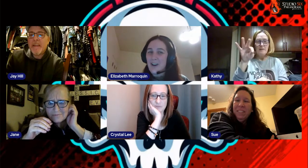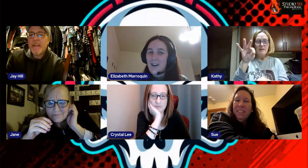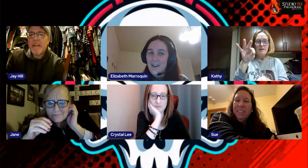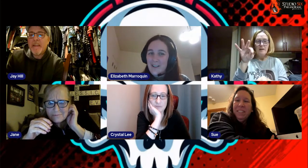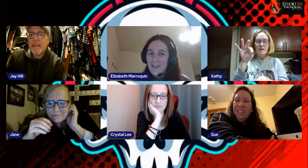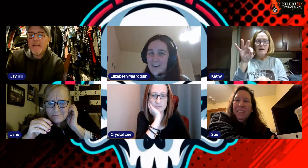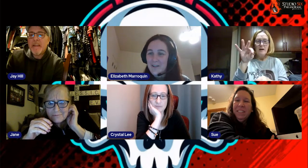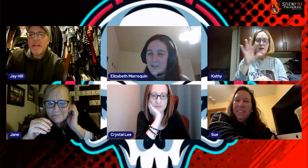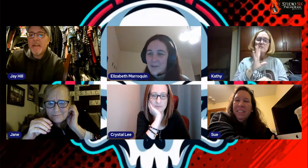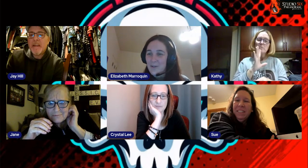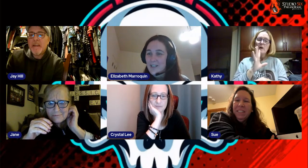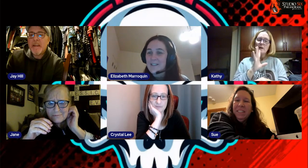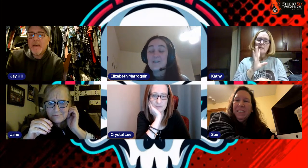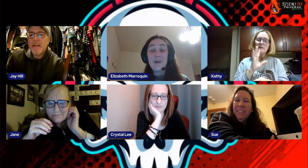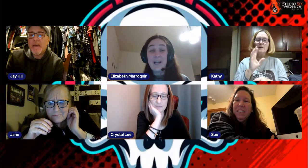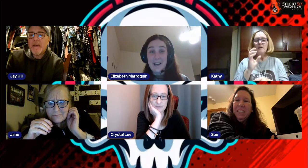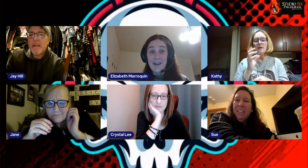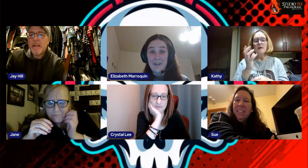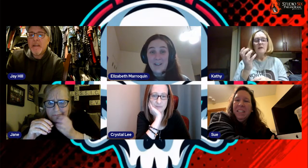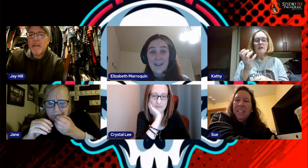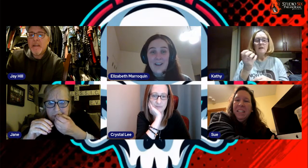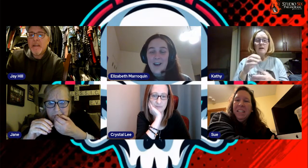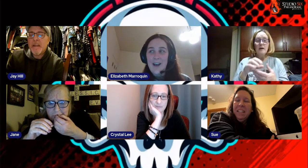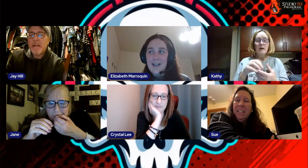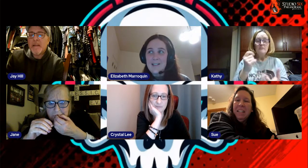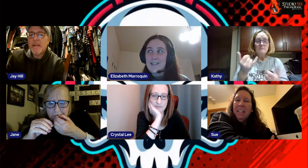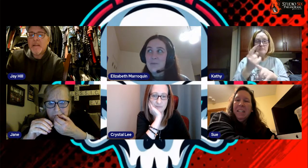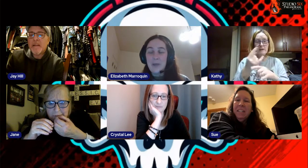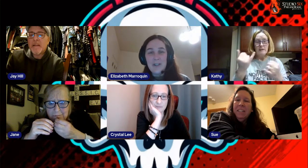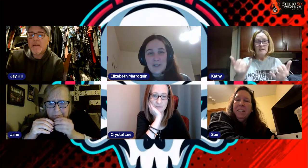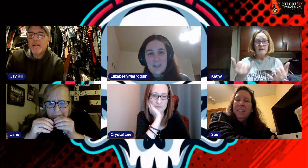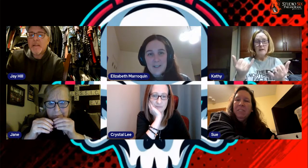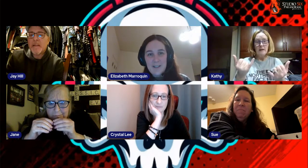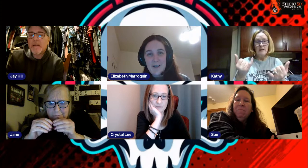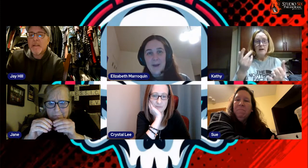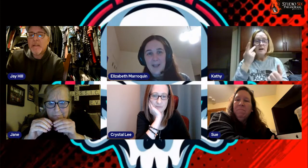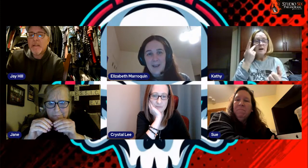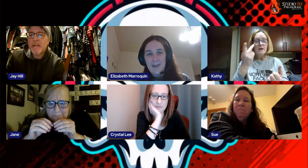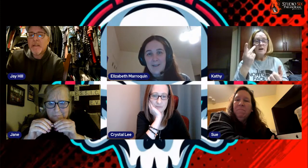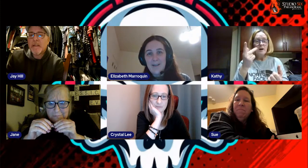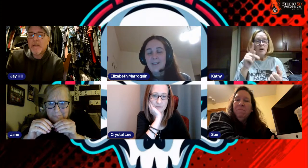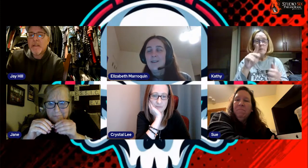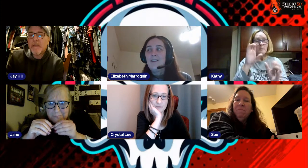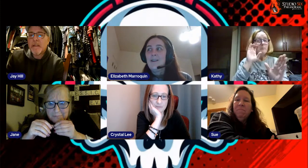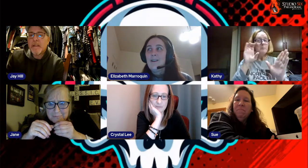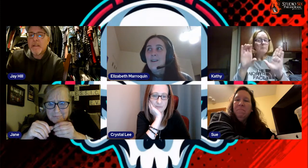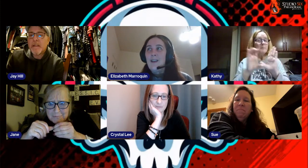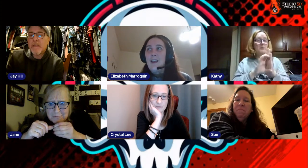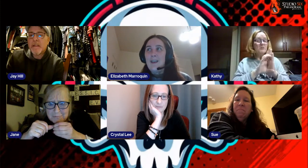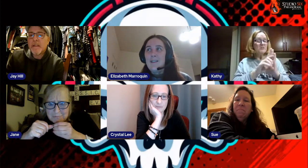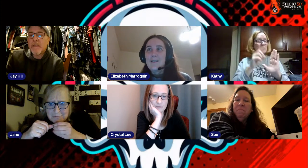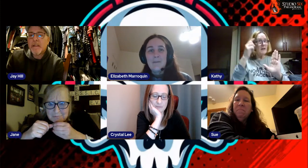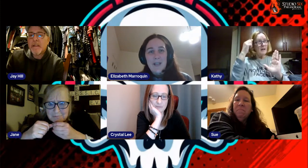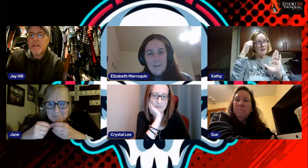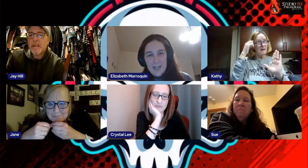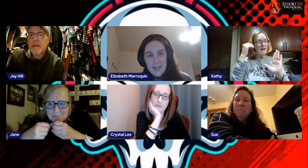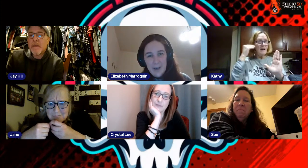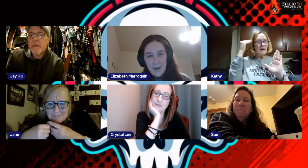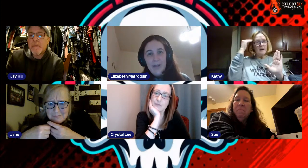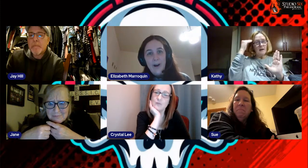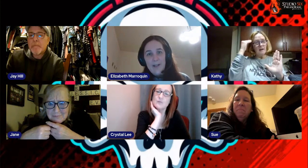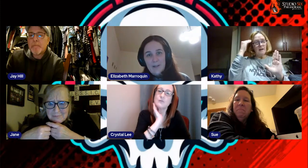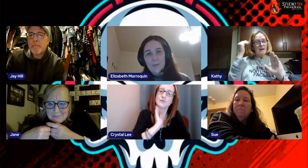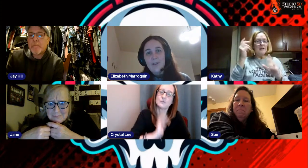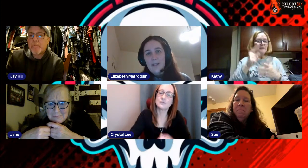when spirits talk, at least right now, I see pictures in my head, and sometimes like